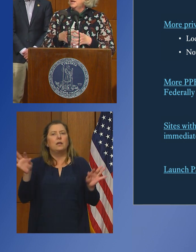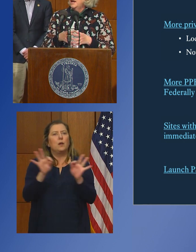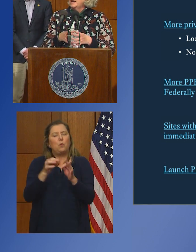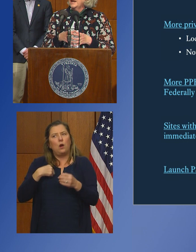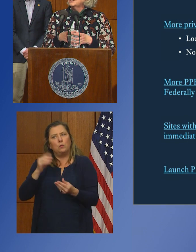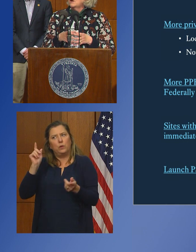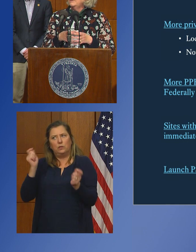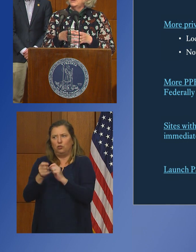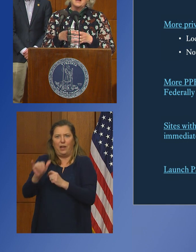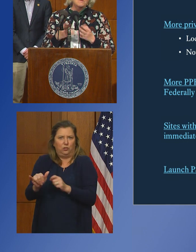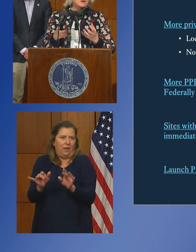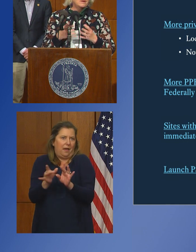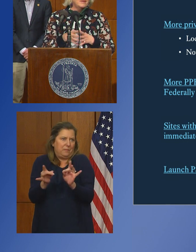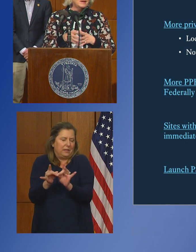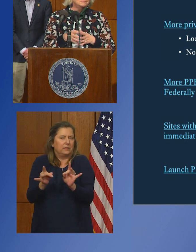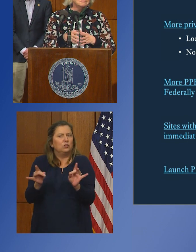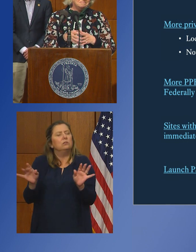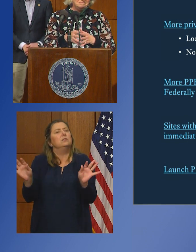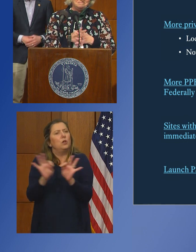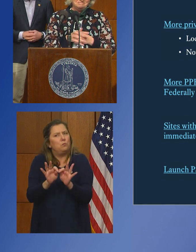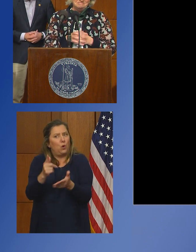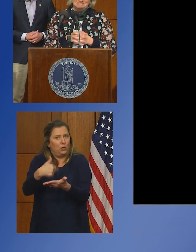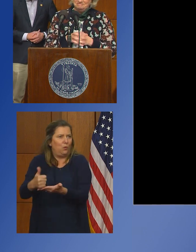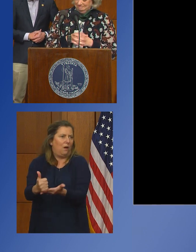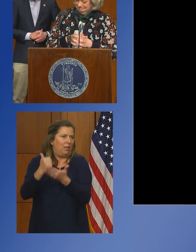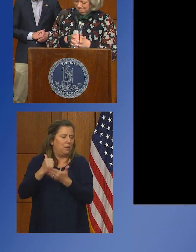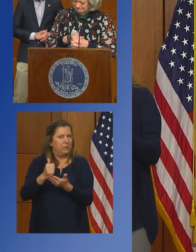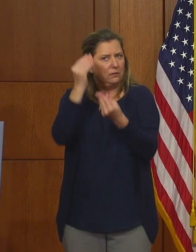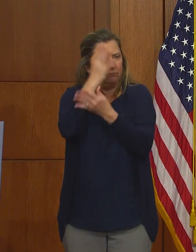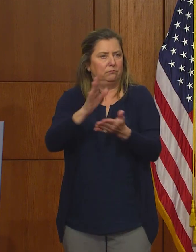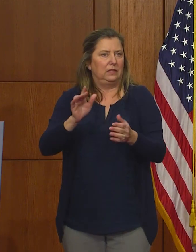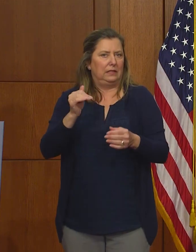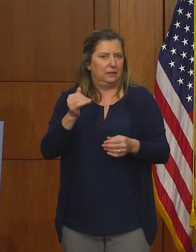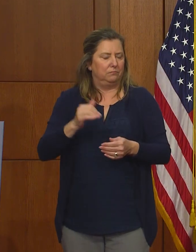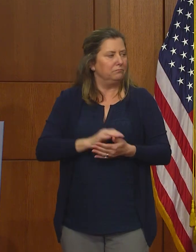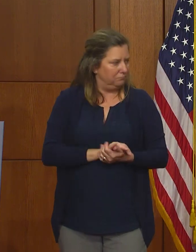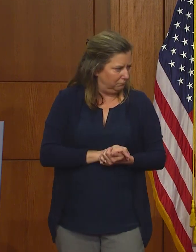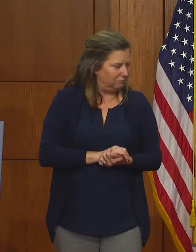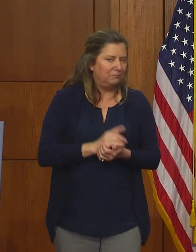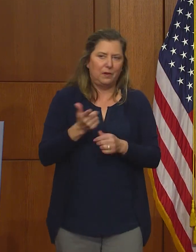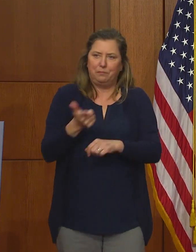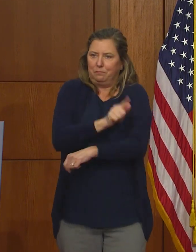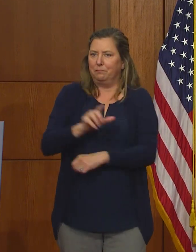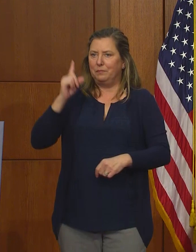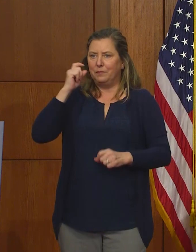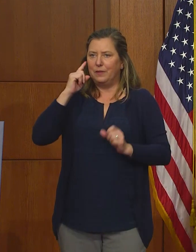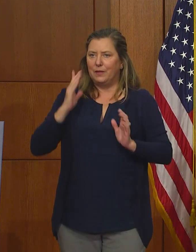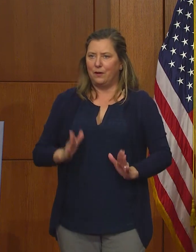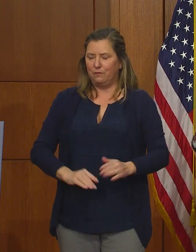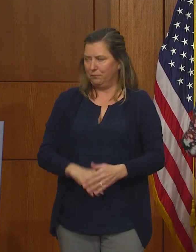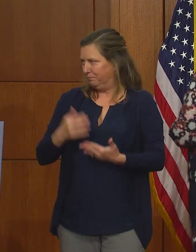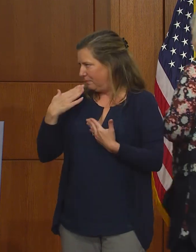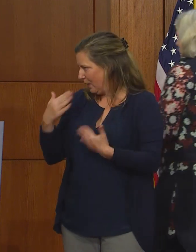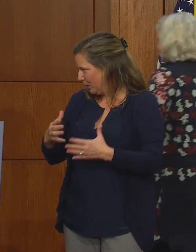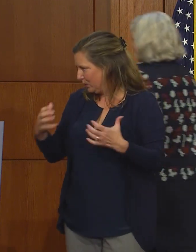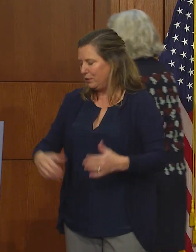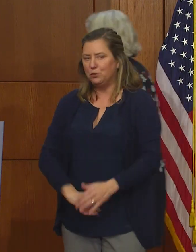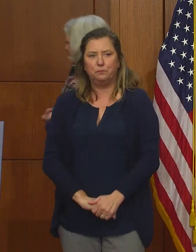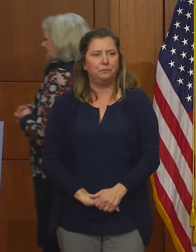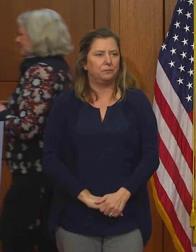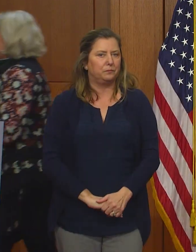message, and I ask all of you to help me with that. And I'll turn it back over to the governor. Thank you so much. Appreciate